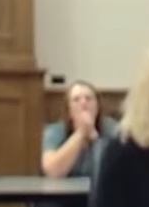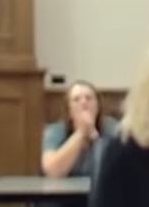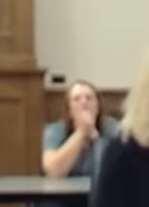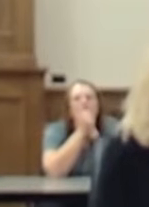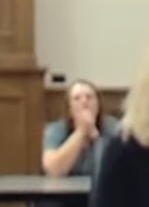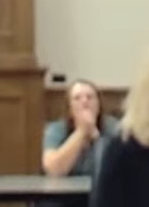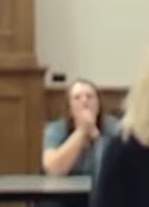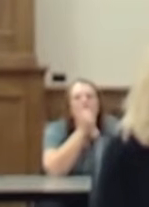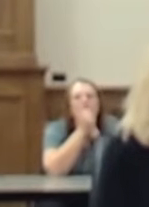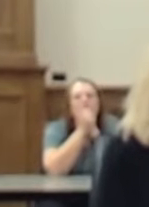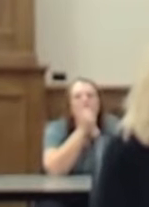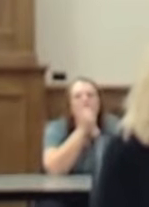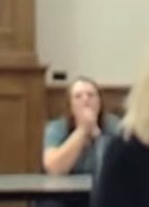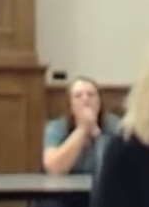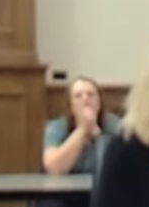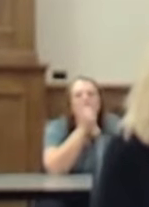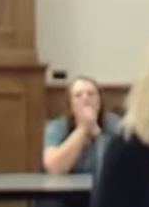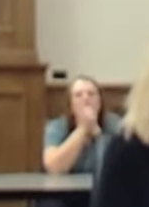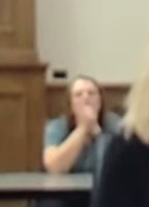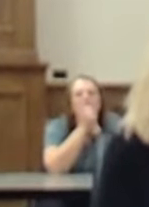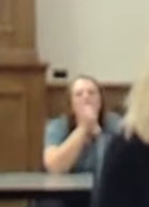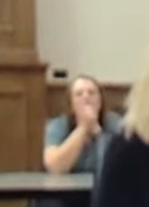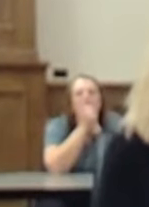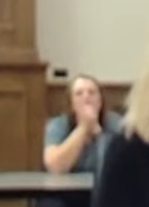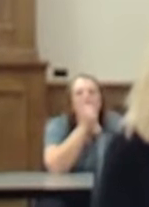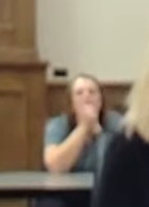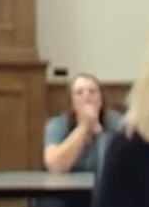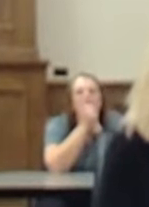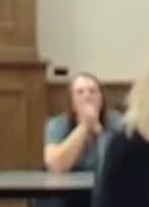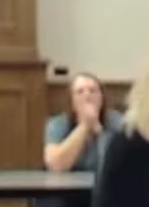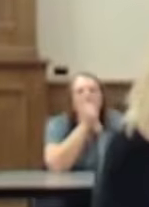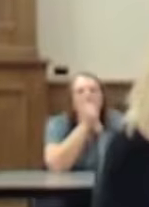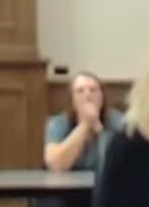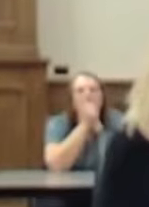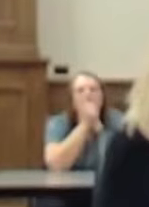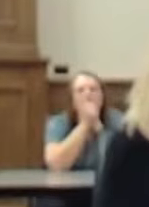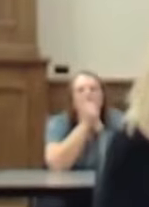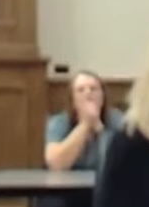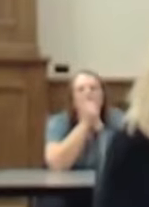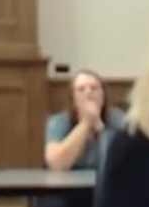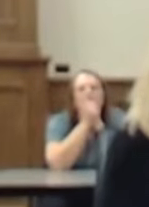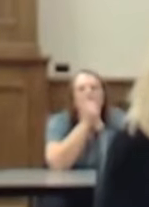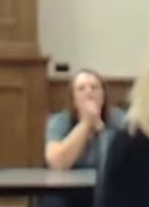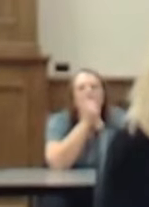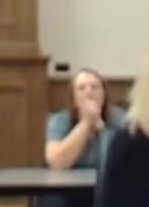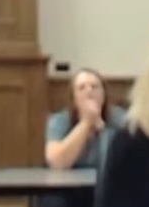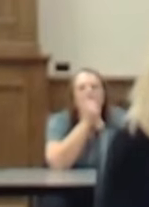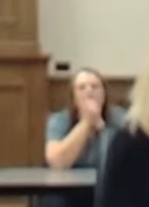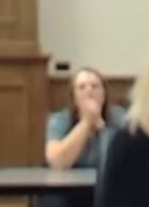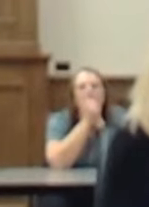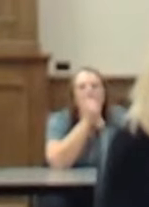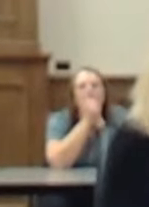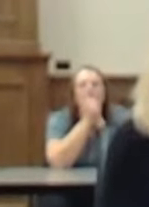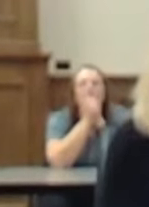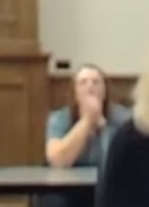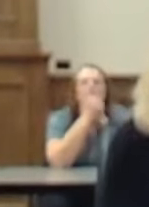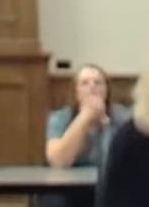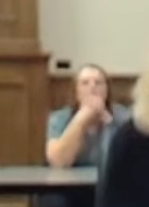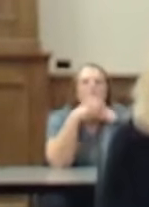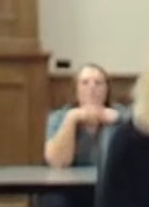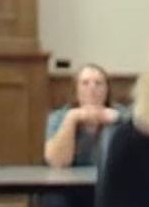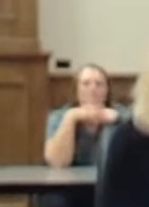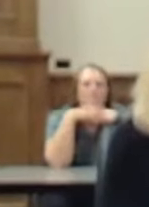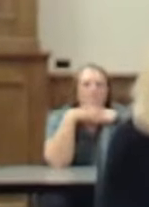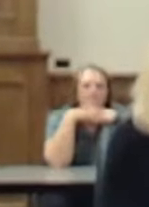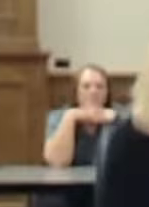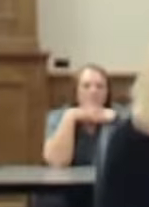building and land matters. And so back in March 2025, there was a $3.6 million local capital.